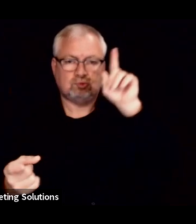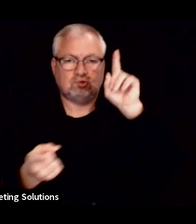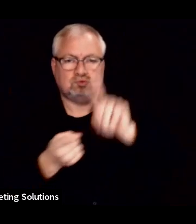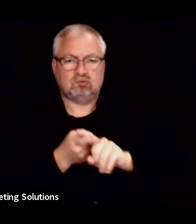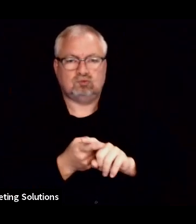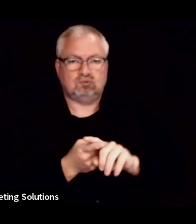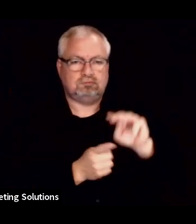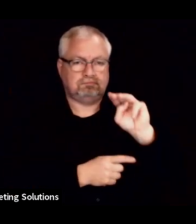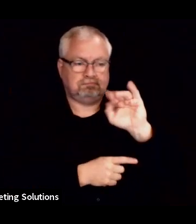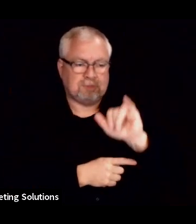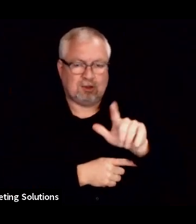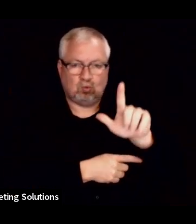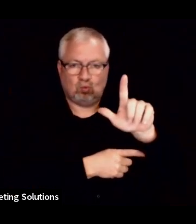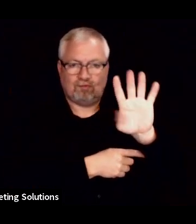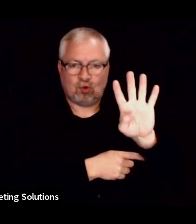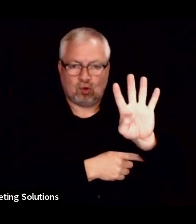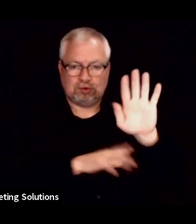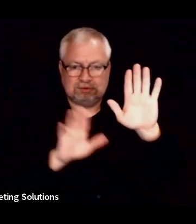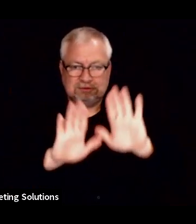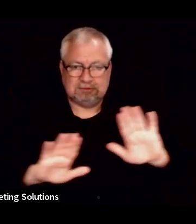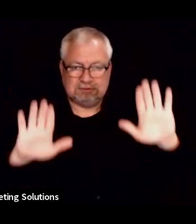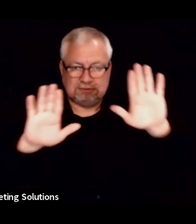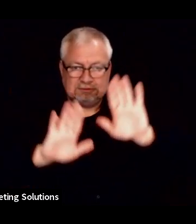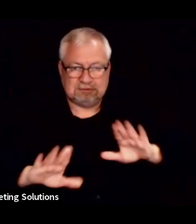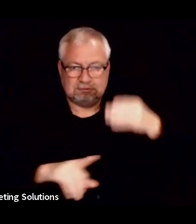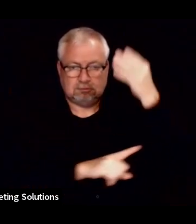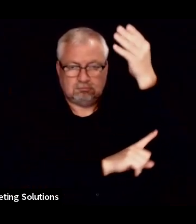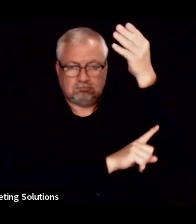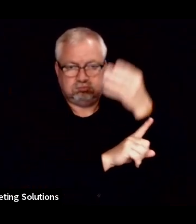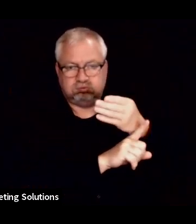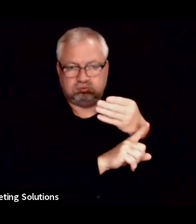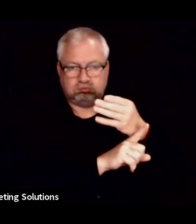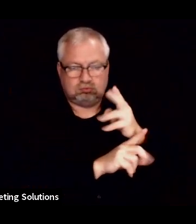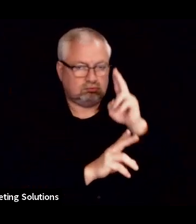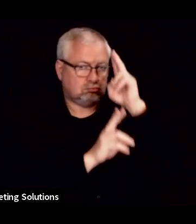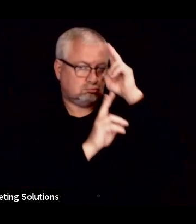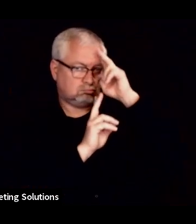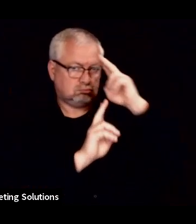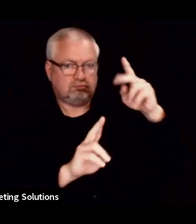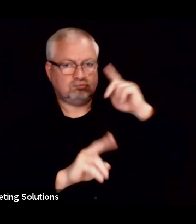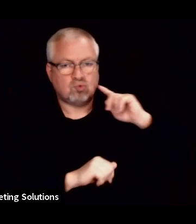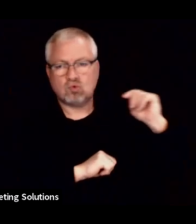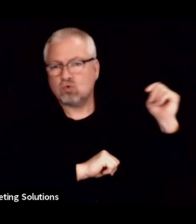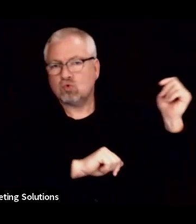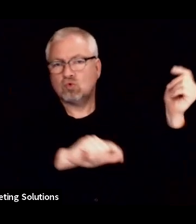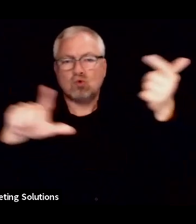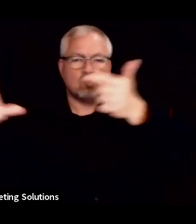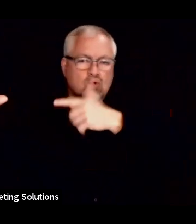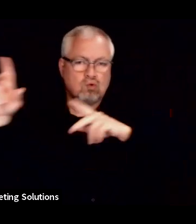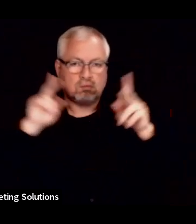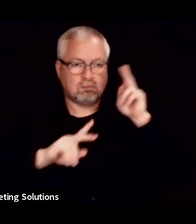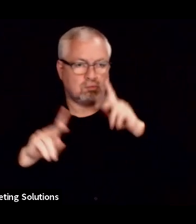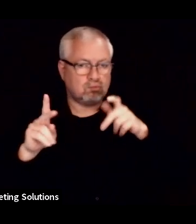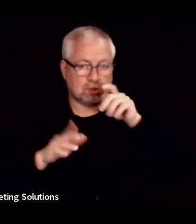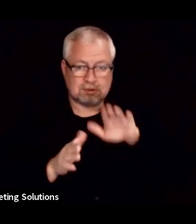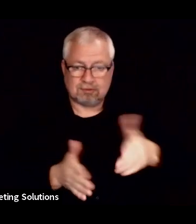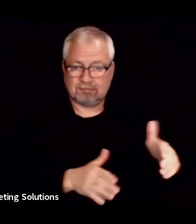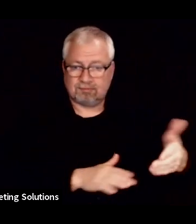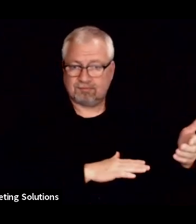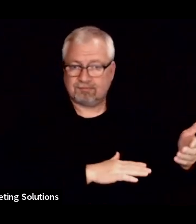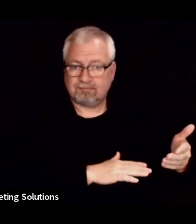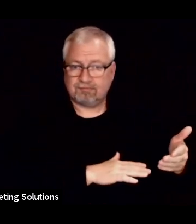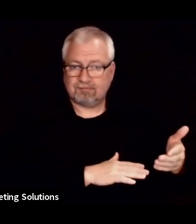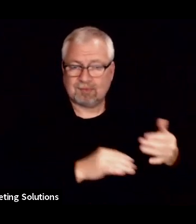in memoriam and honor of those that we have lost. Individuals, businesses, and other organizations